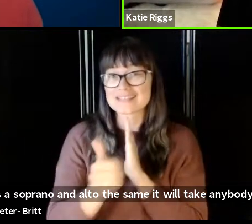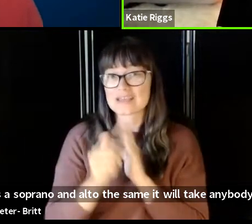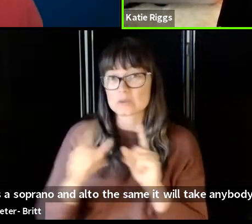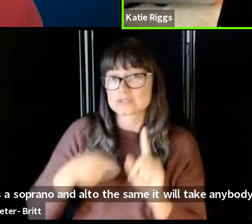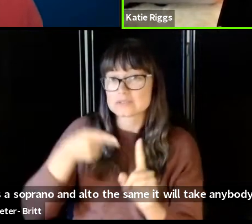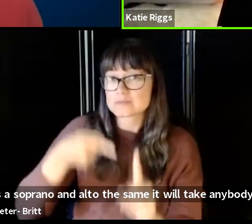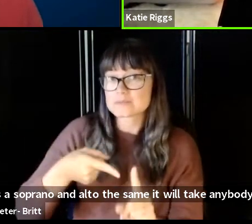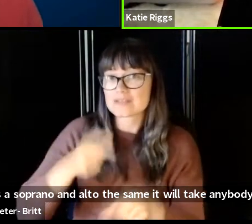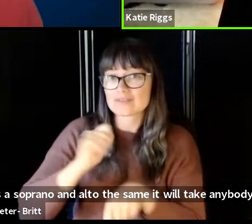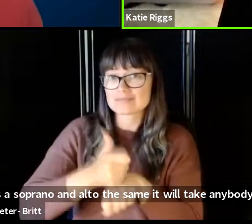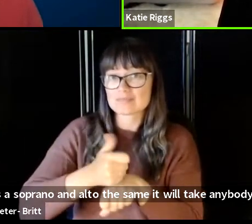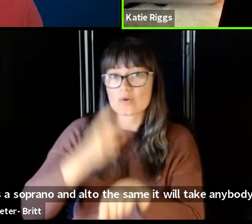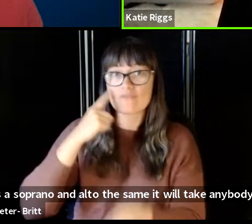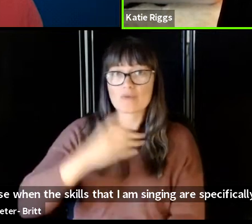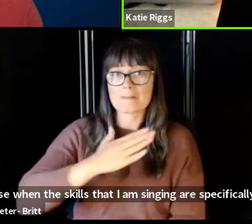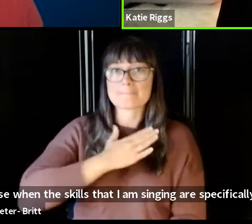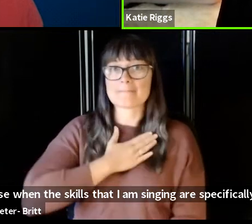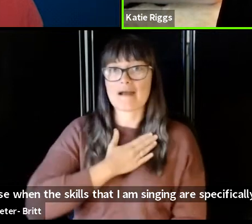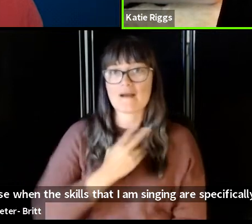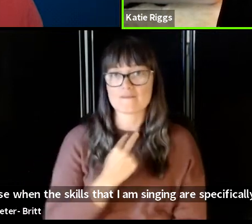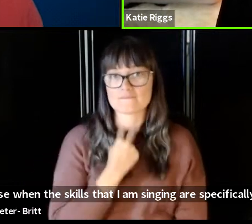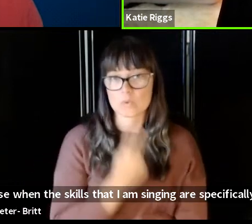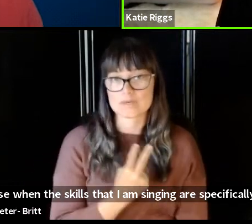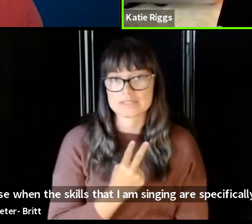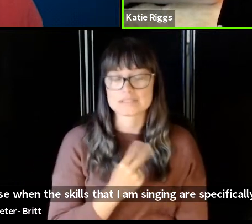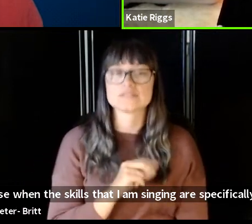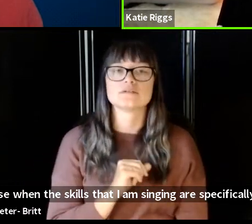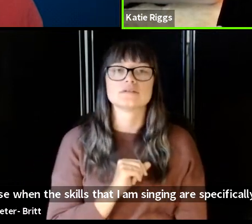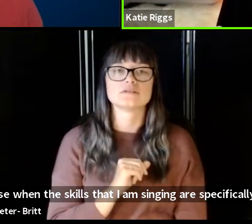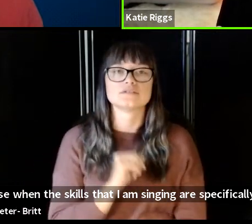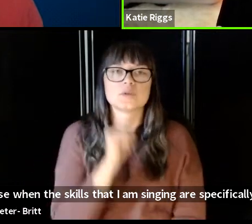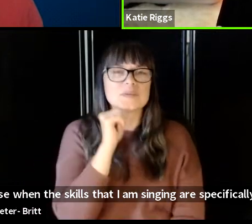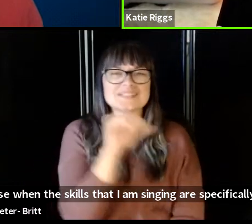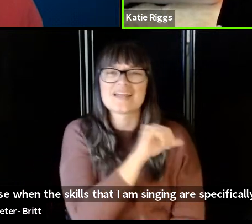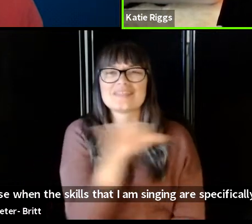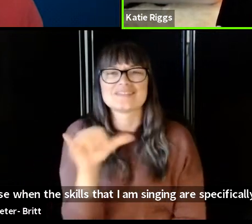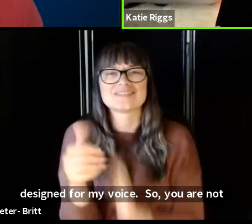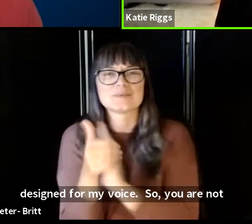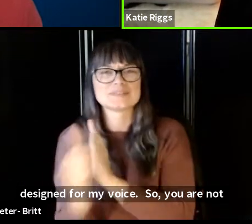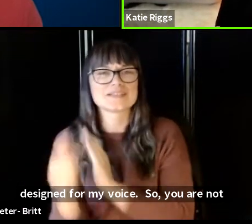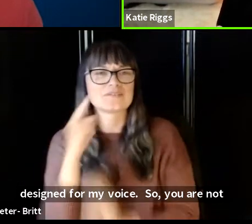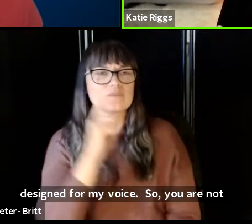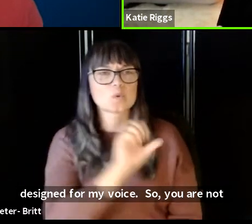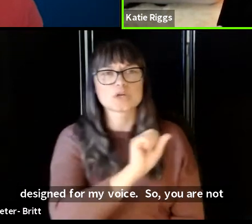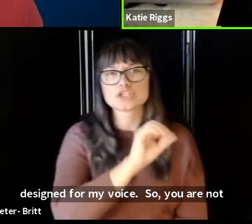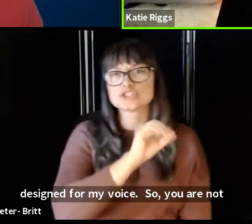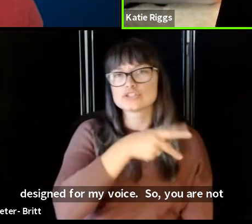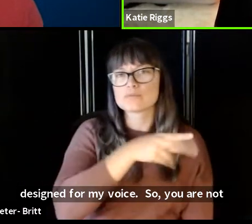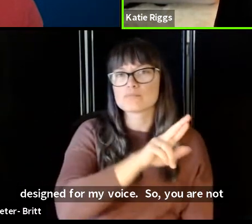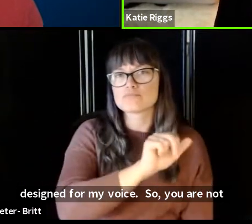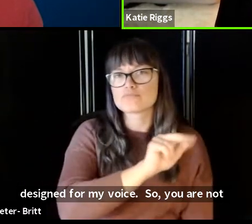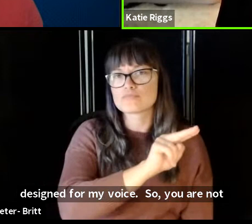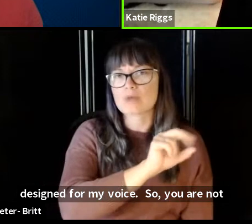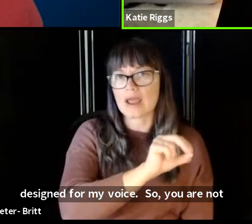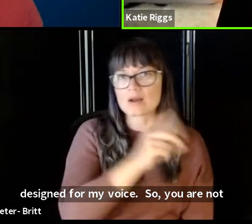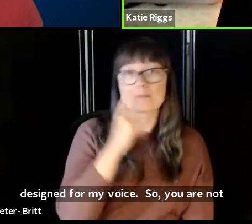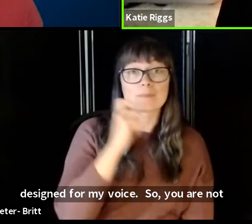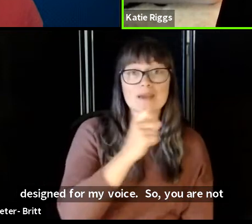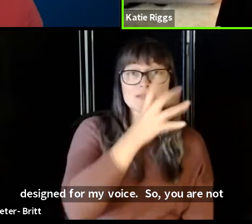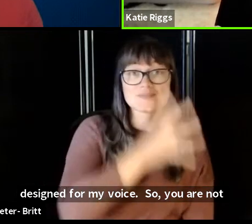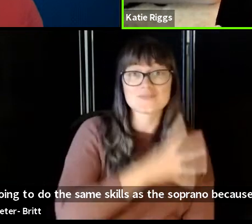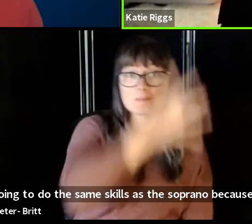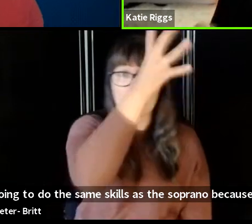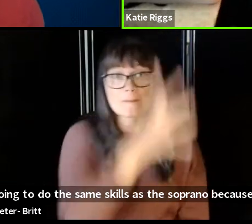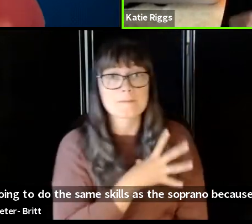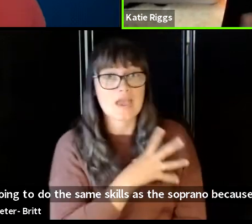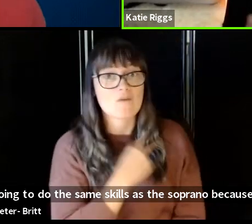specifically designed for my voice. So you're not going to do the same scales as the soprano, obviously, because it's a female voice versus a male